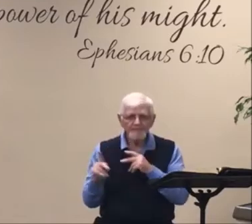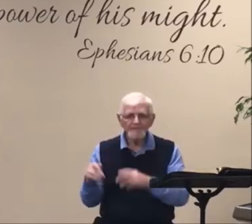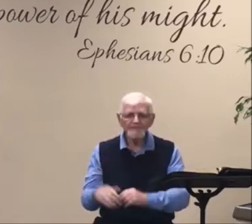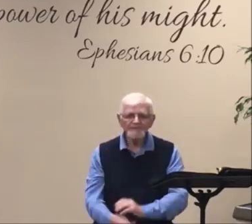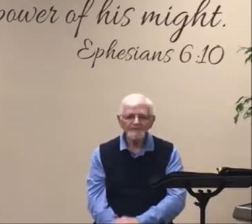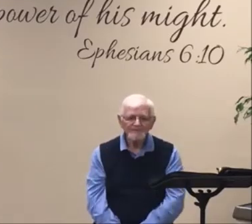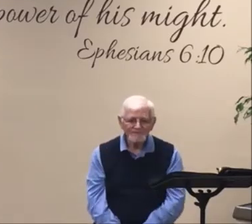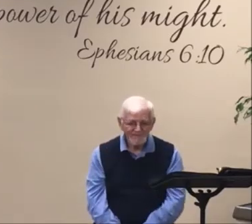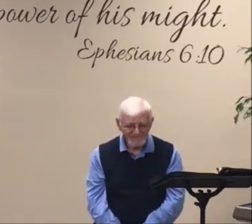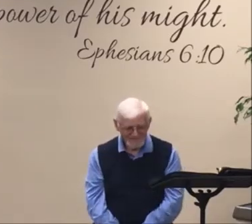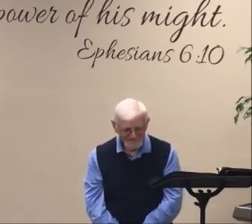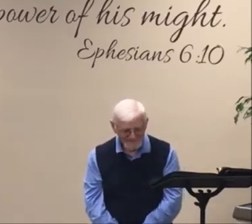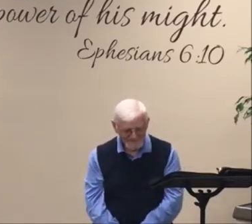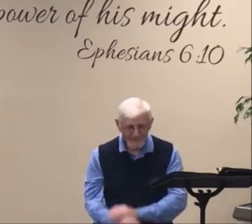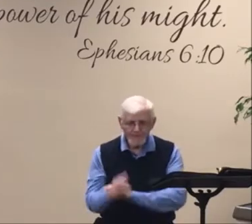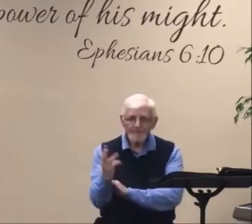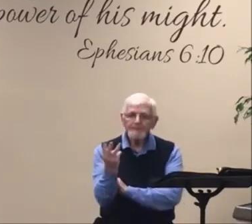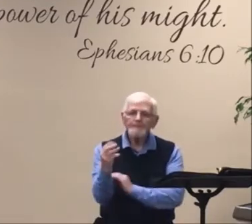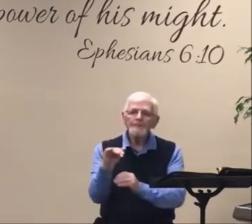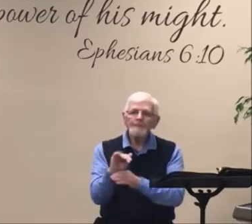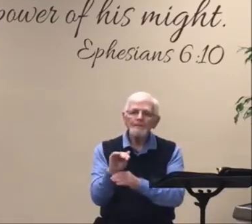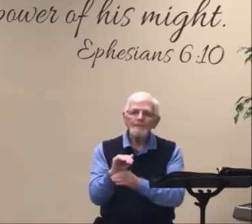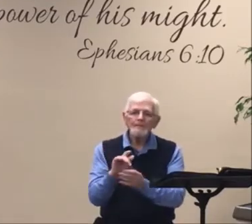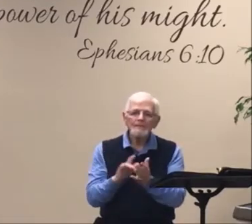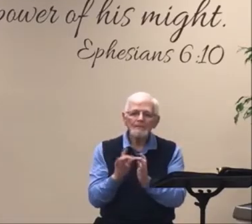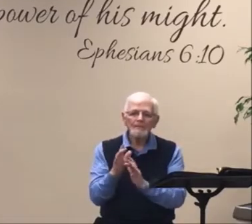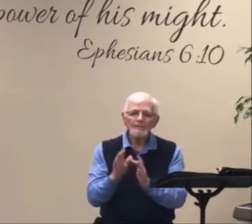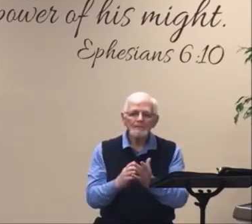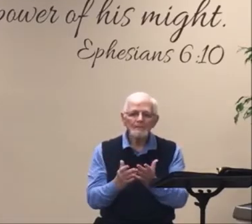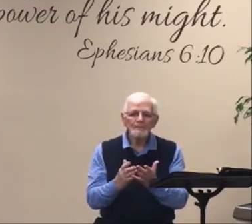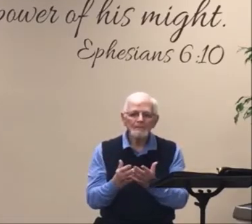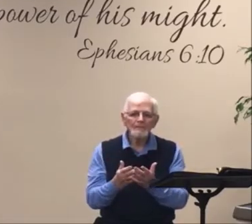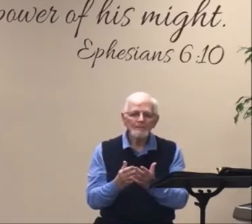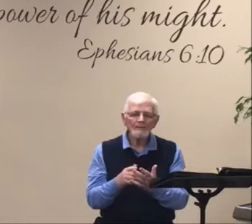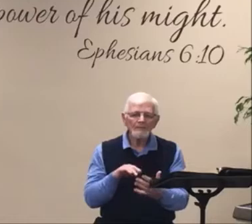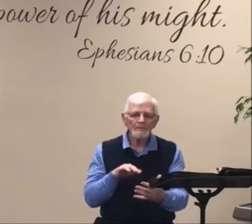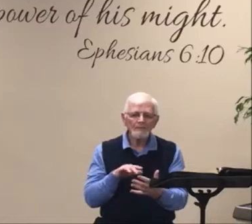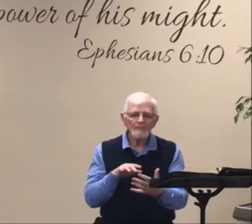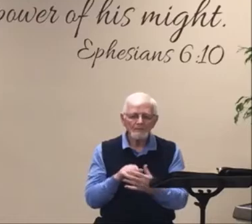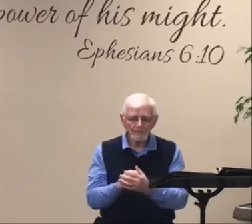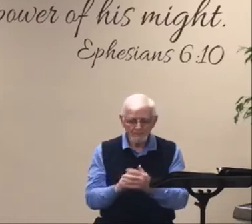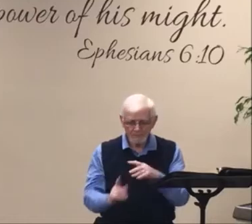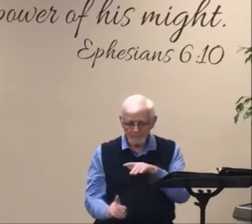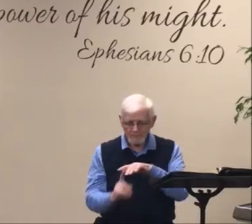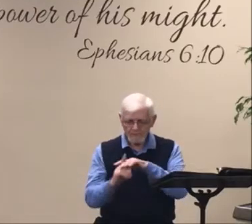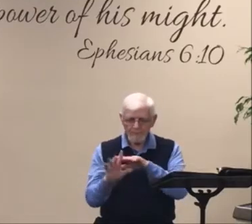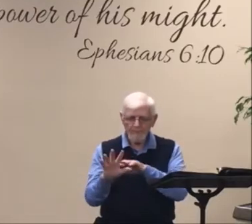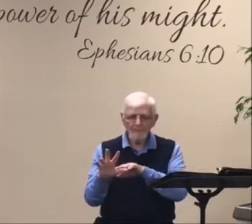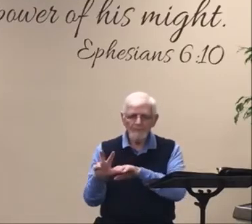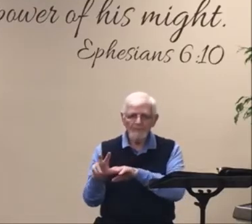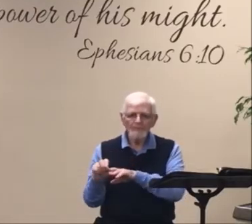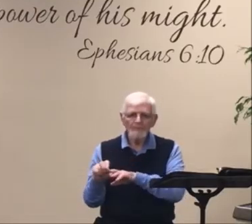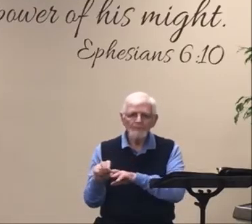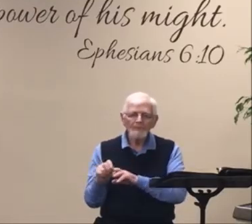Okay, Wednesday night, we have Bible study, and we show up at about 5:30